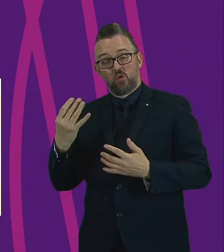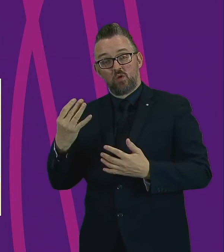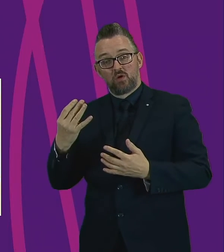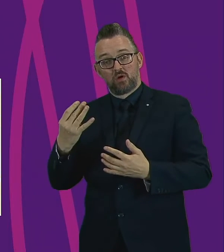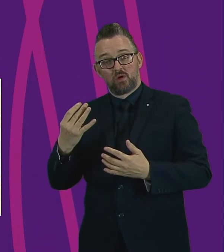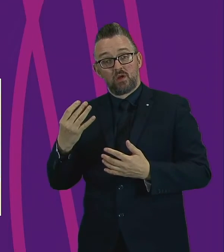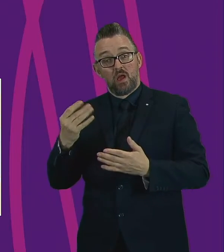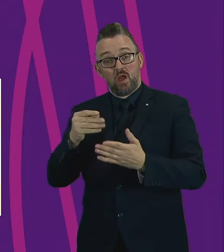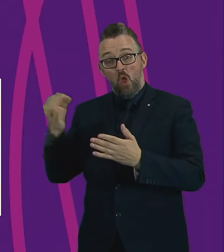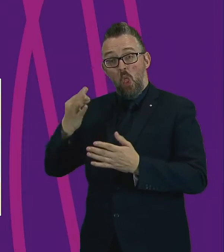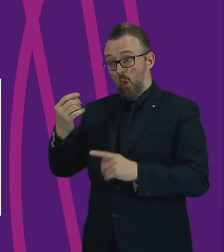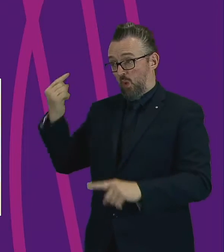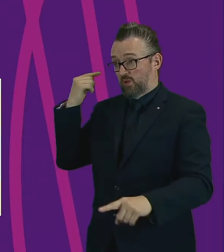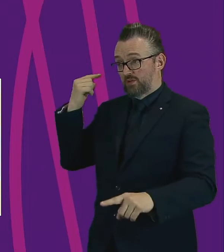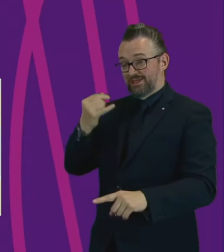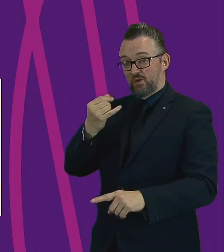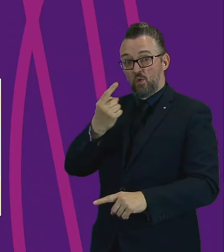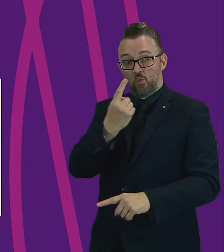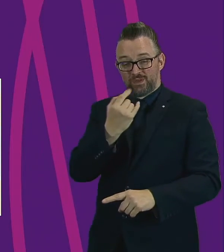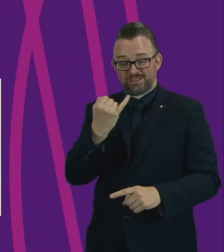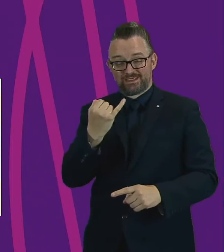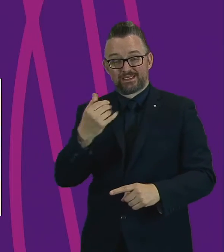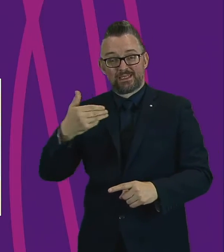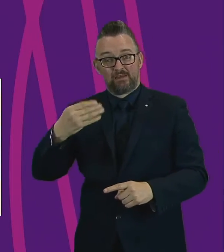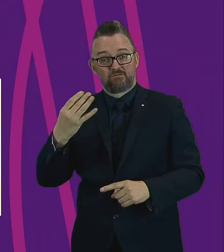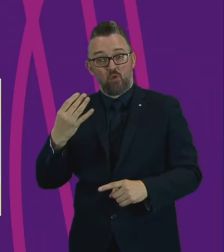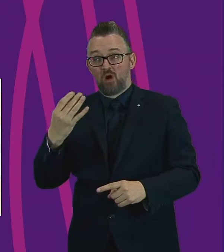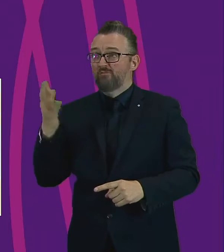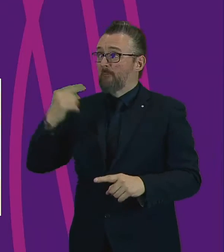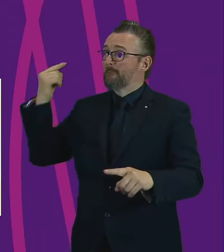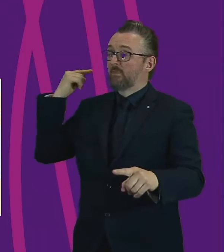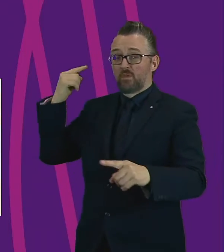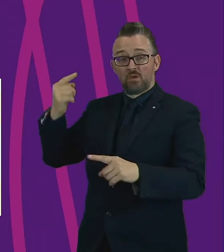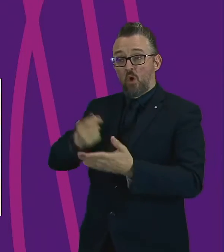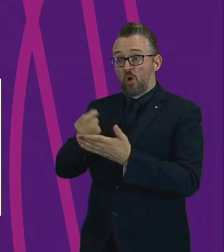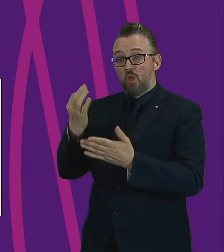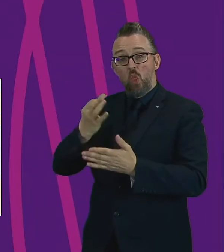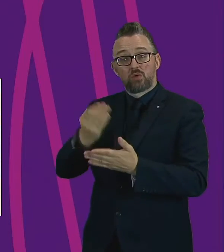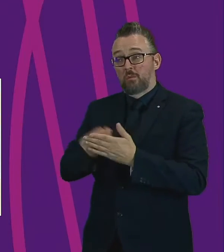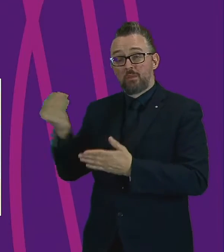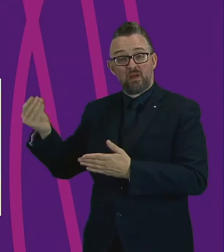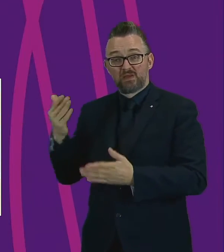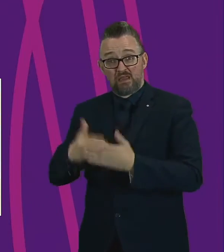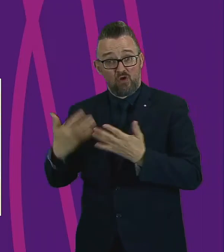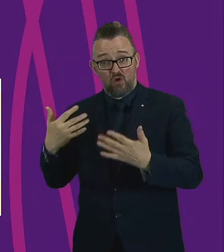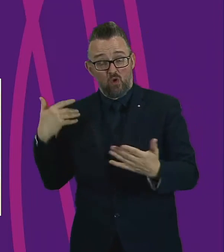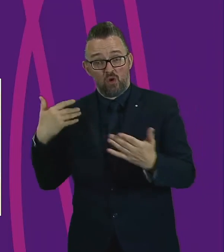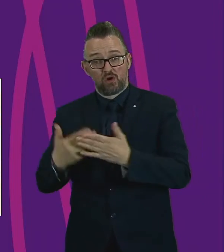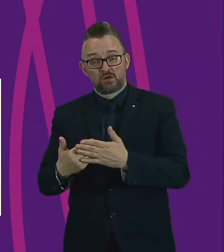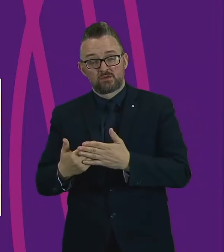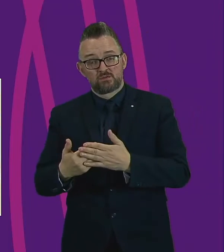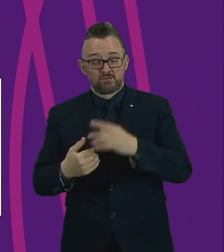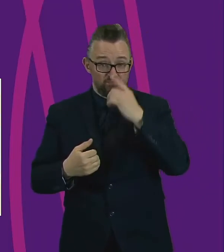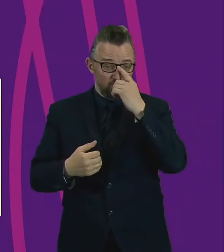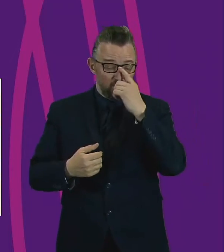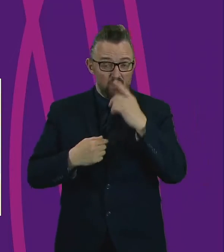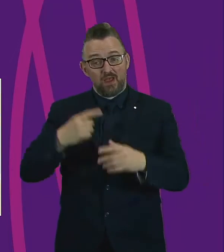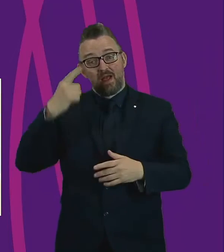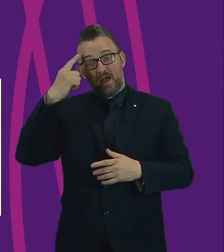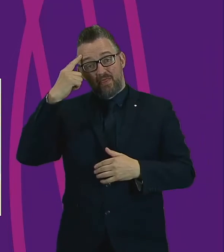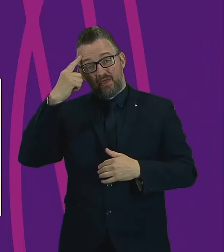have never been paid off. Now, this powerful tool of a central bank is not available to Scotland, and it's reasonable, I think, therefore, to ask